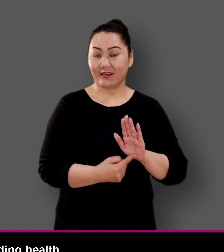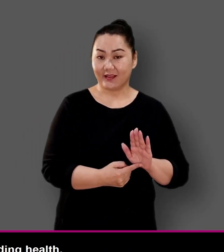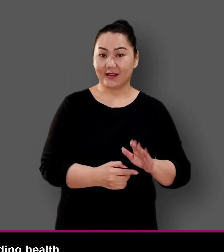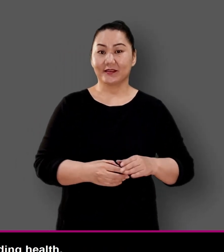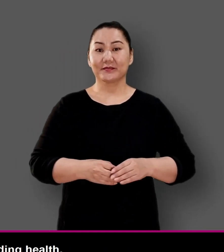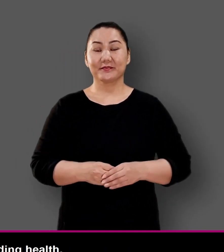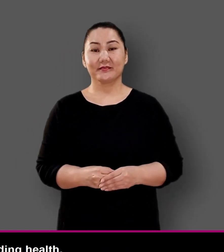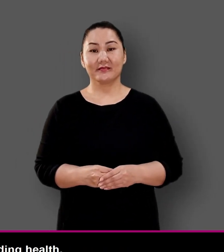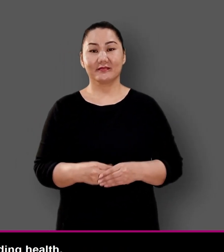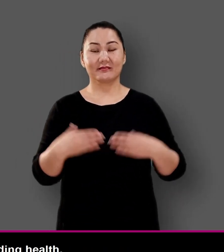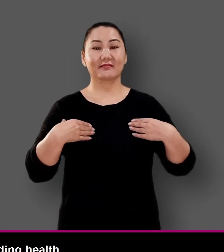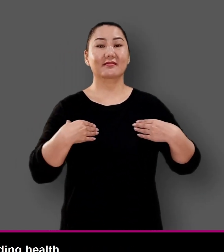including health,